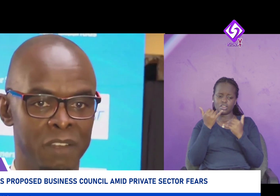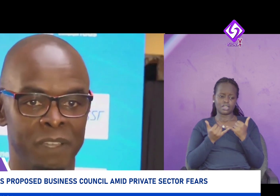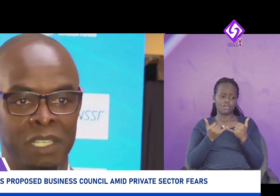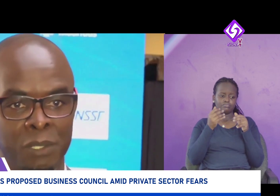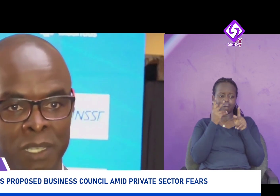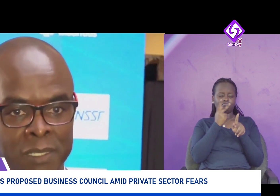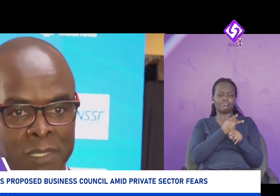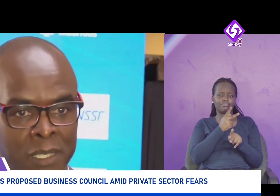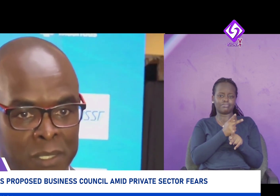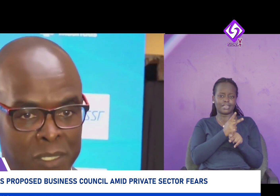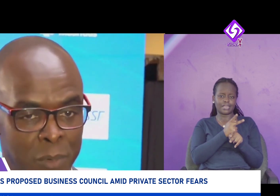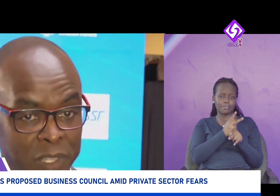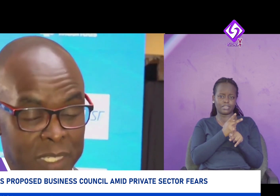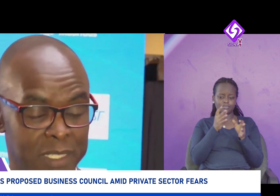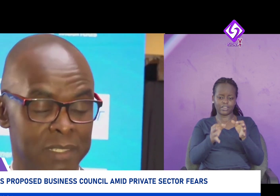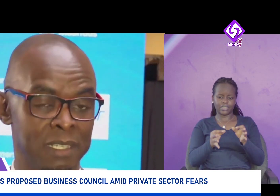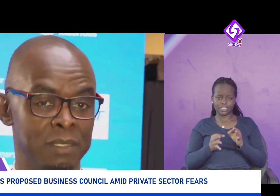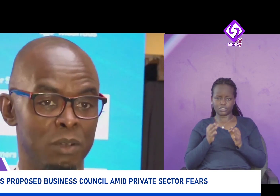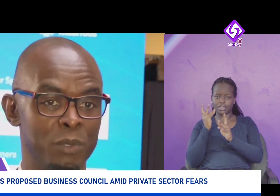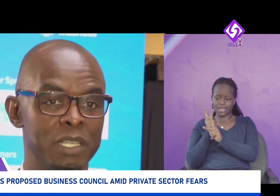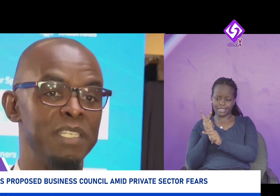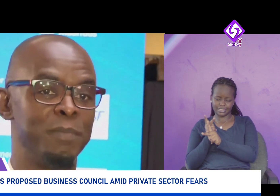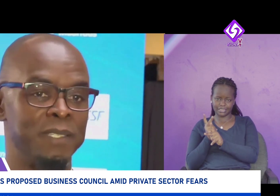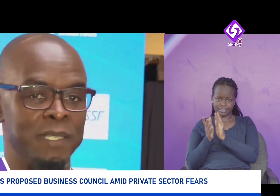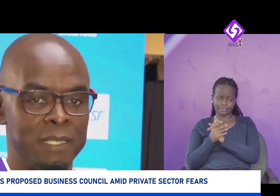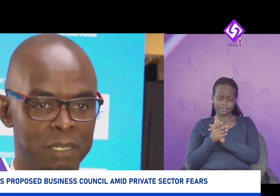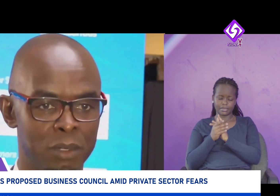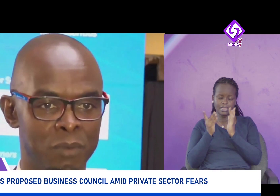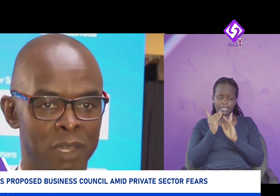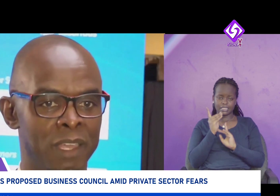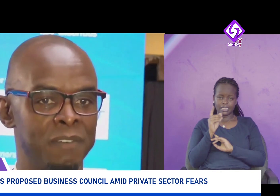in financial assets. So some of the data says almost 80% of that